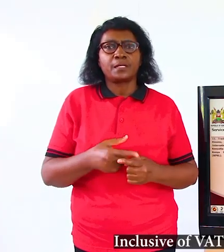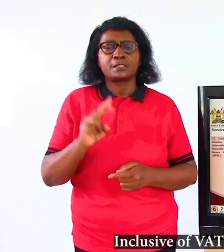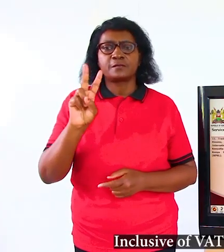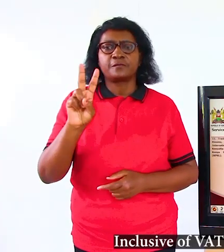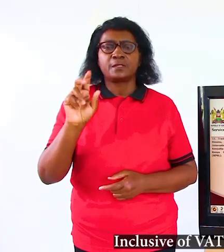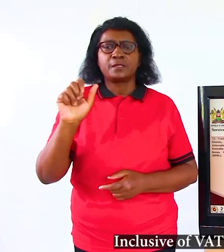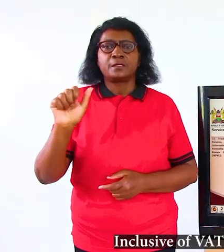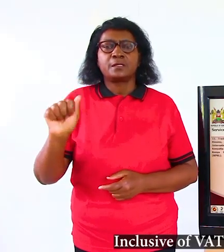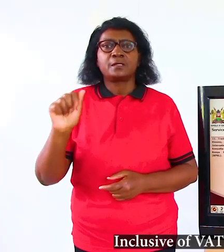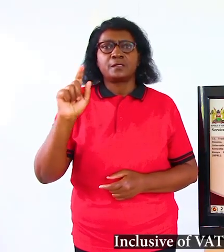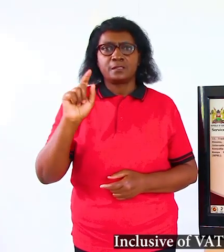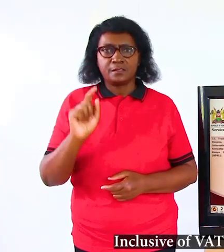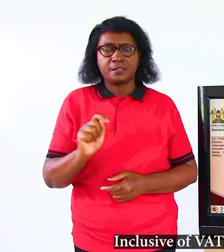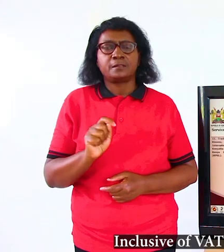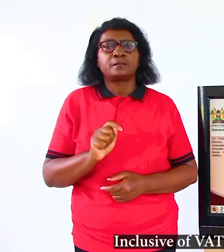VAT, value added tax.